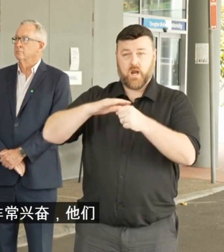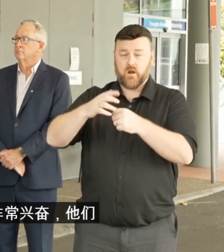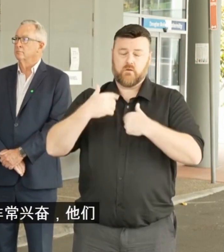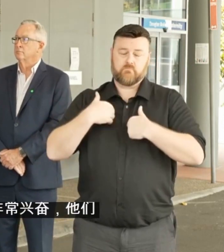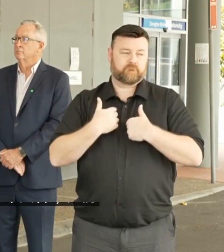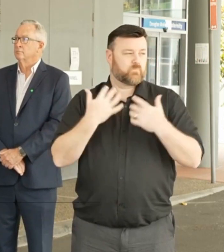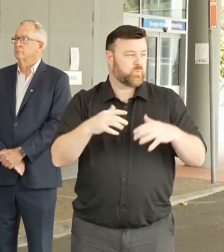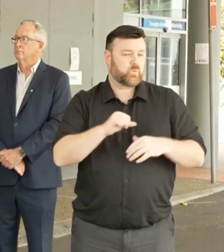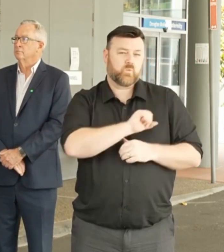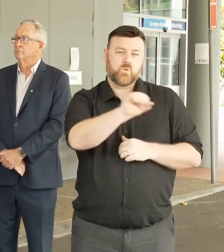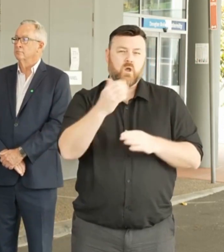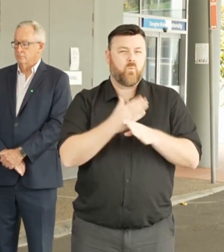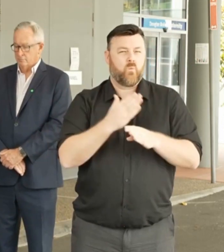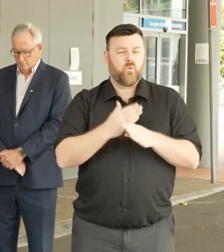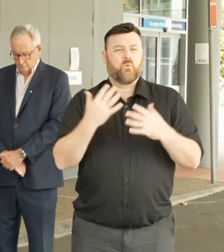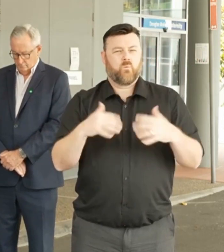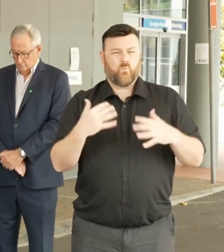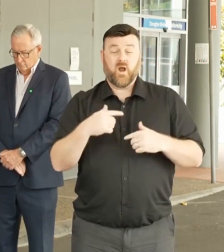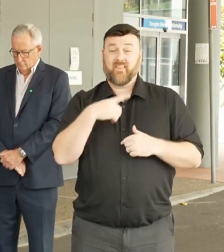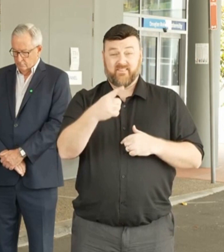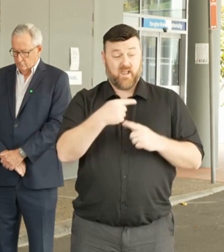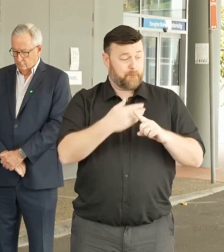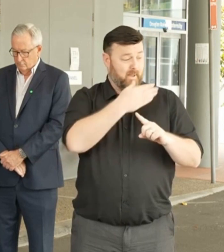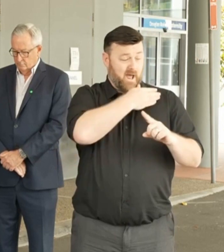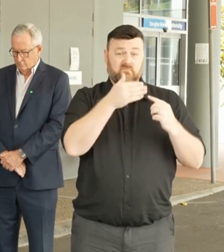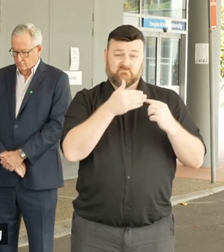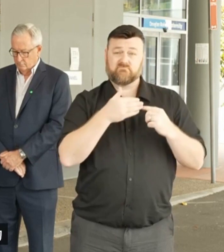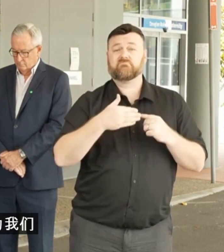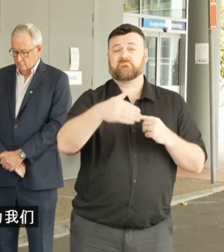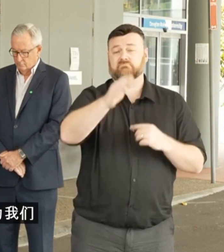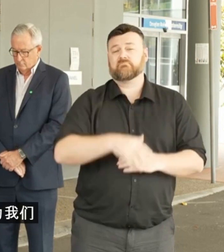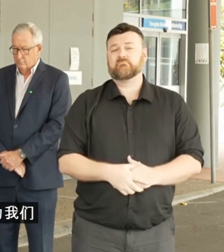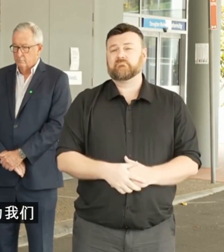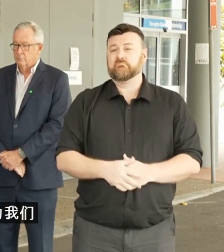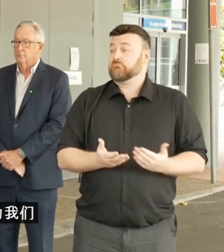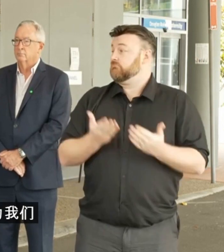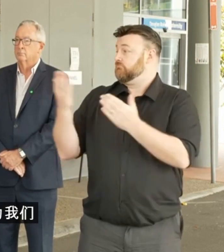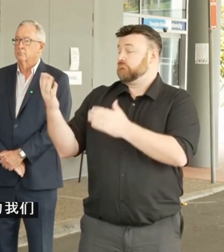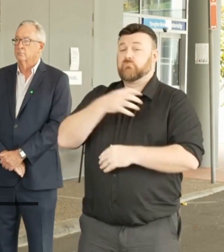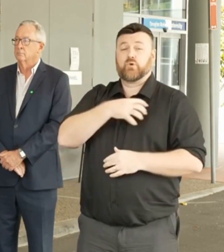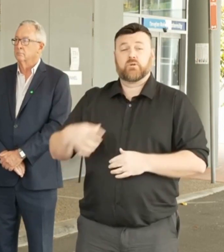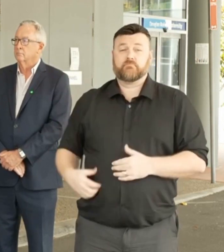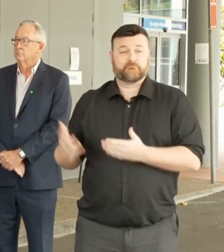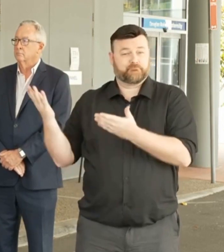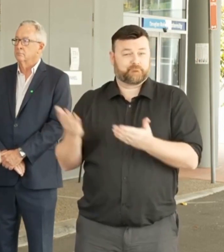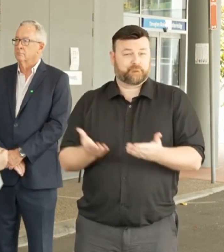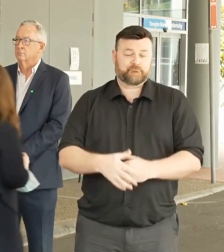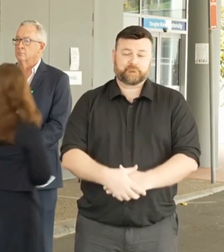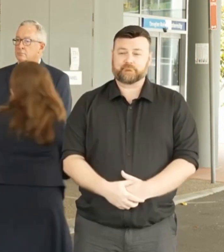do and will continue to do for us over this holiday season and into the new year. I'm going to hand over to the Premier. Welcome, Premier.